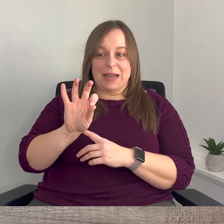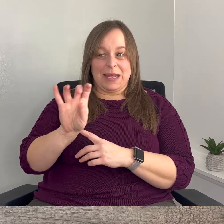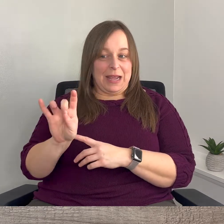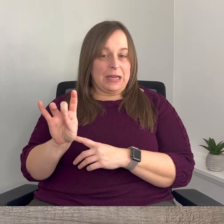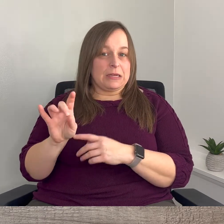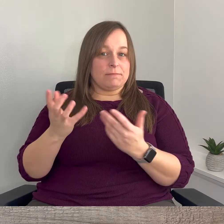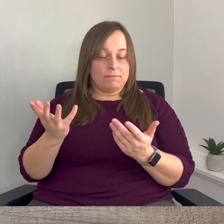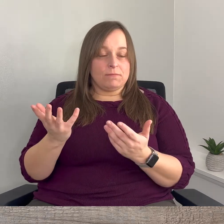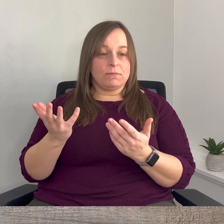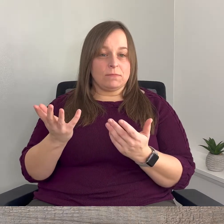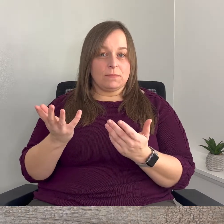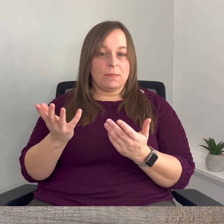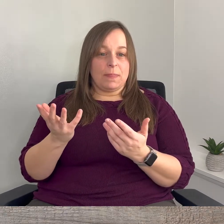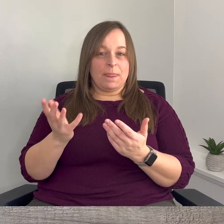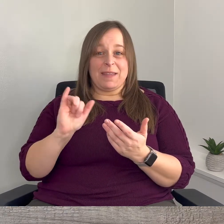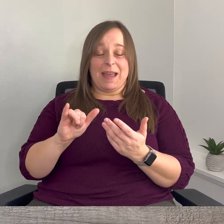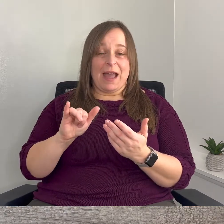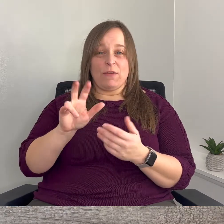$62.98.